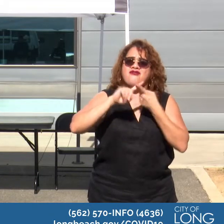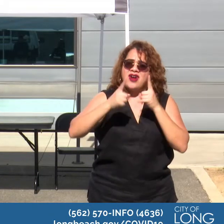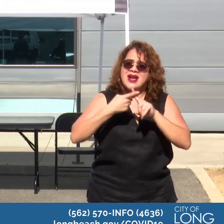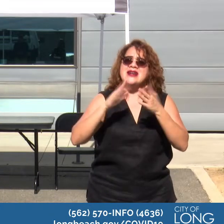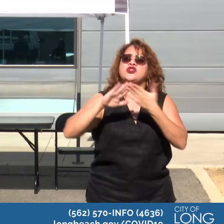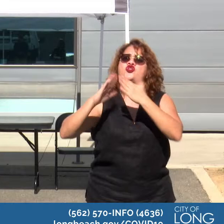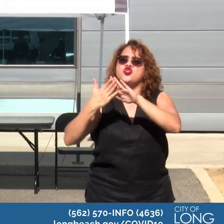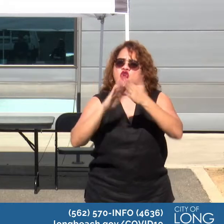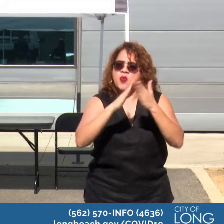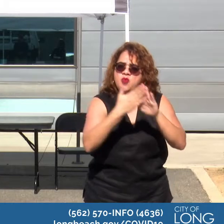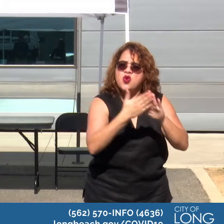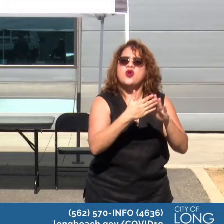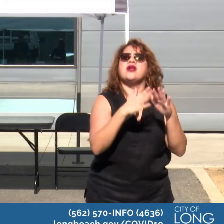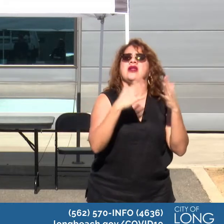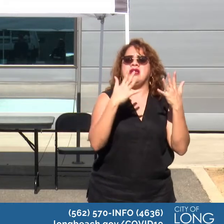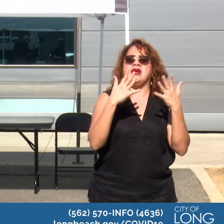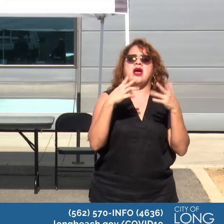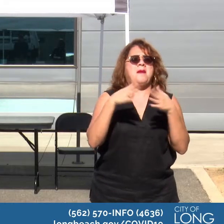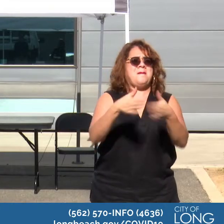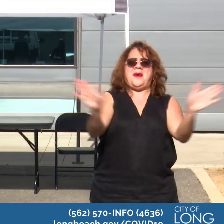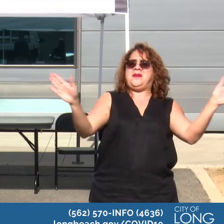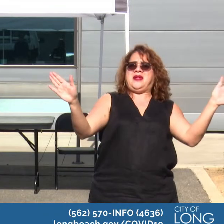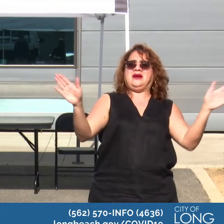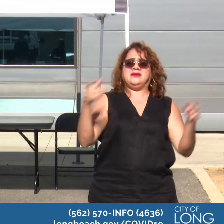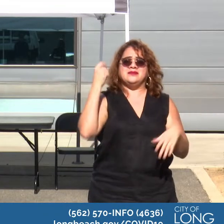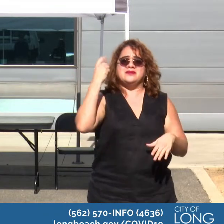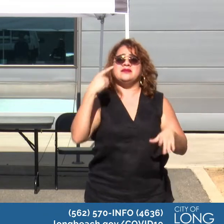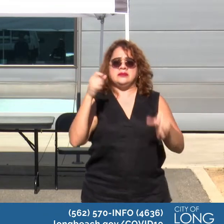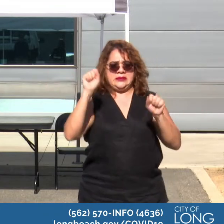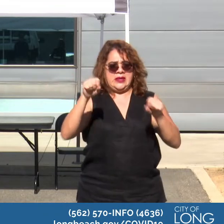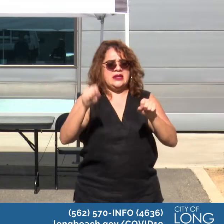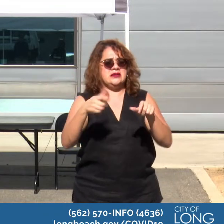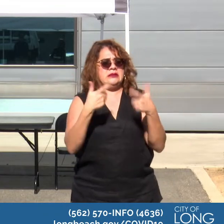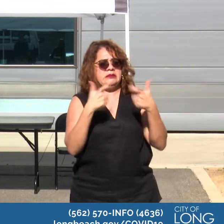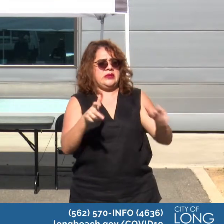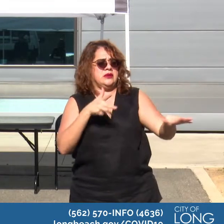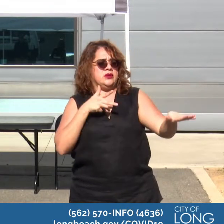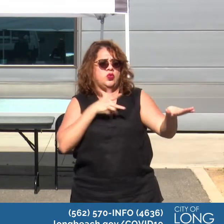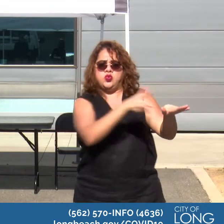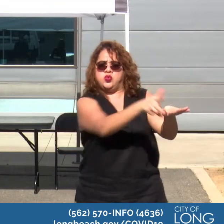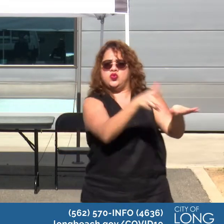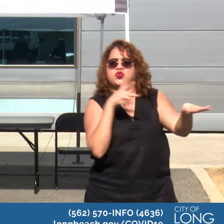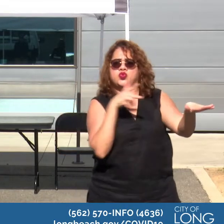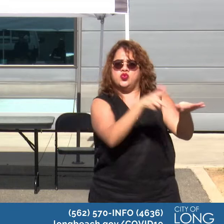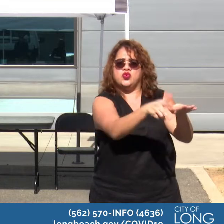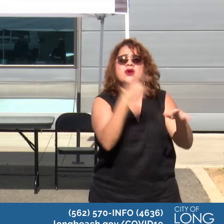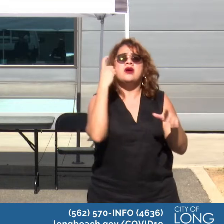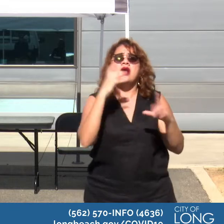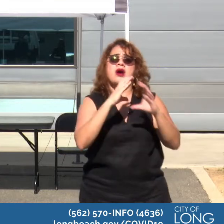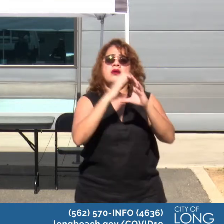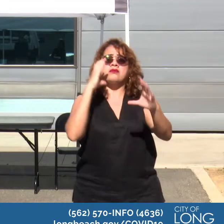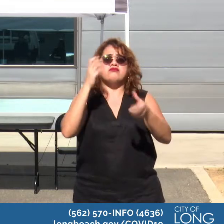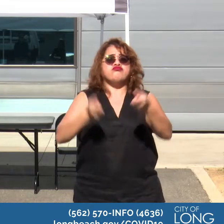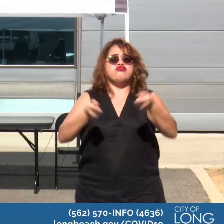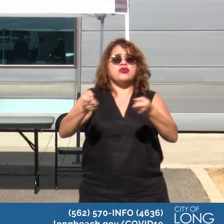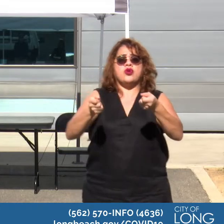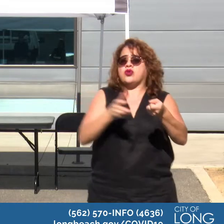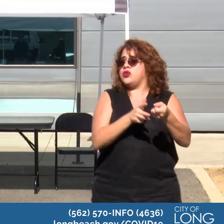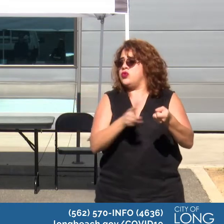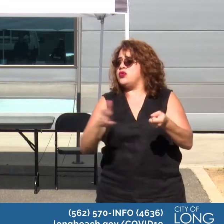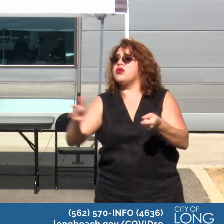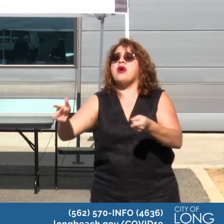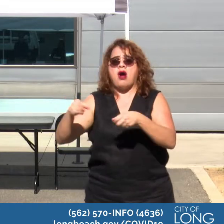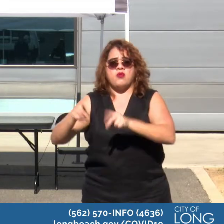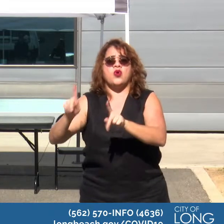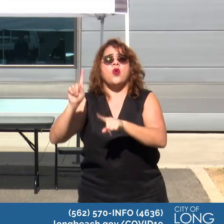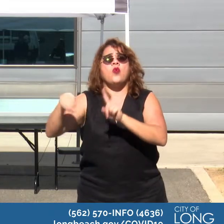offered through large-scale drive-through efforts, we will be offering mobile vaccine opportunities starting in early spring. This will allow us to